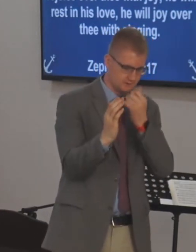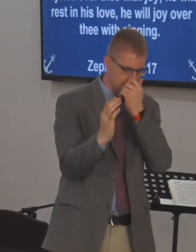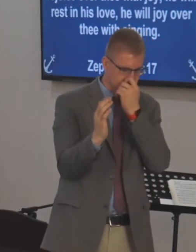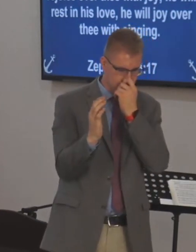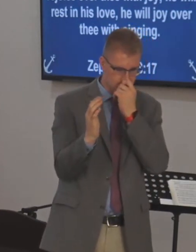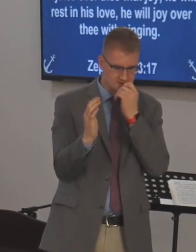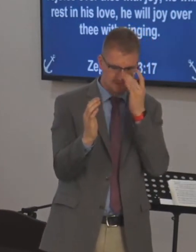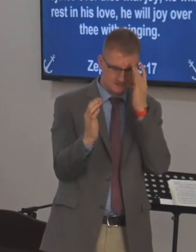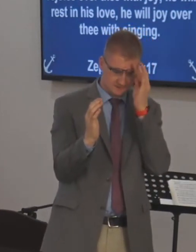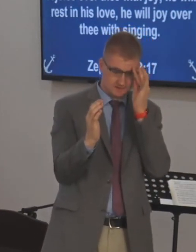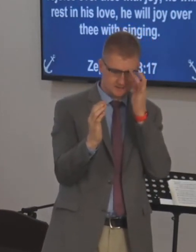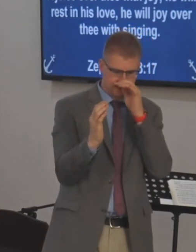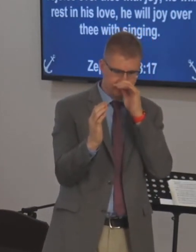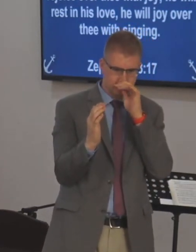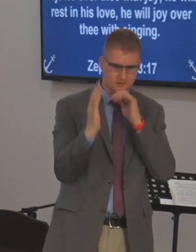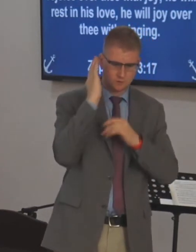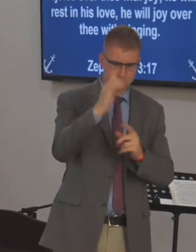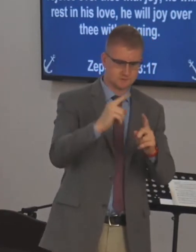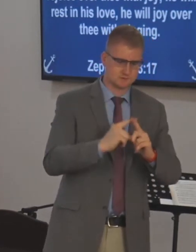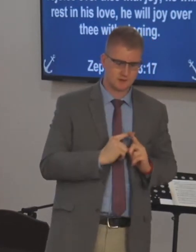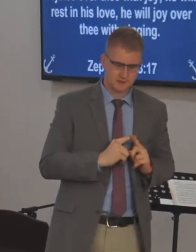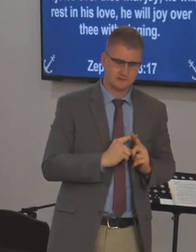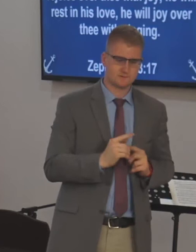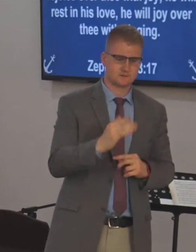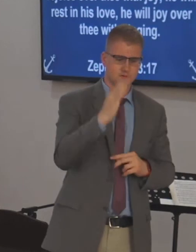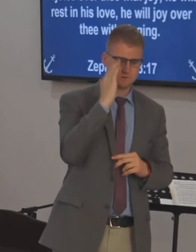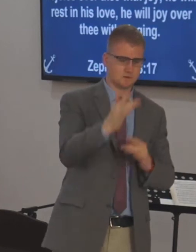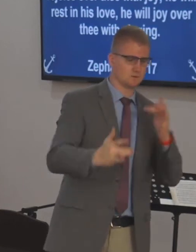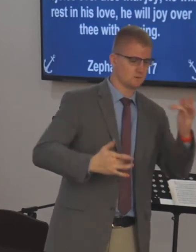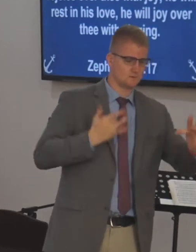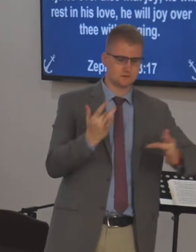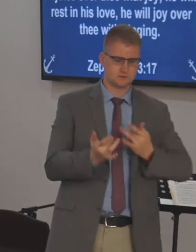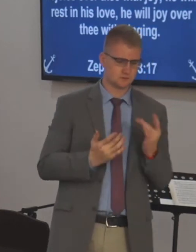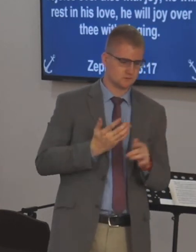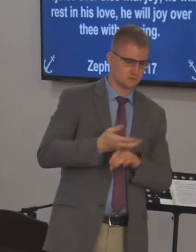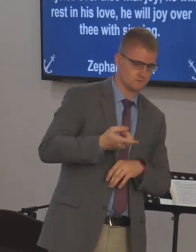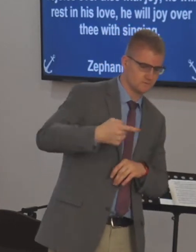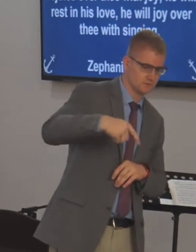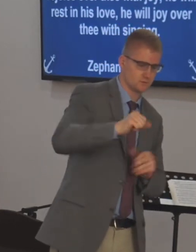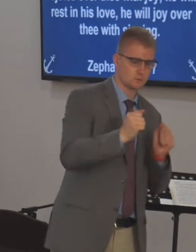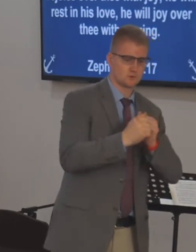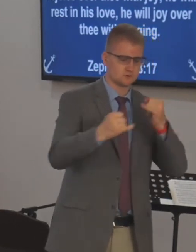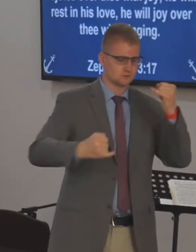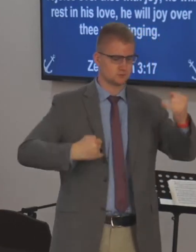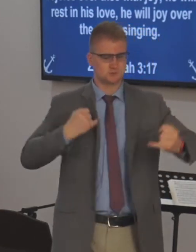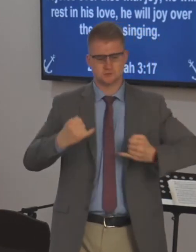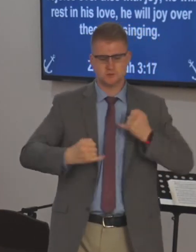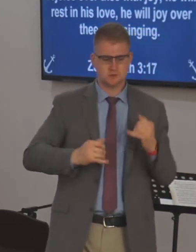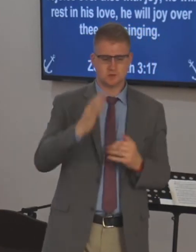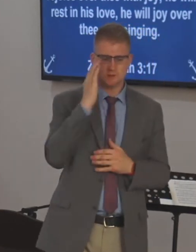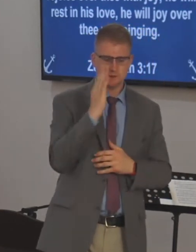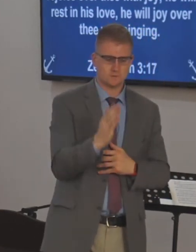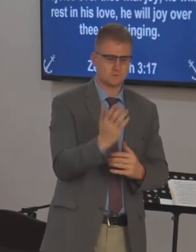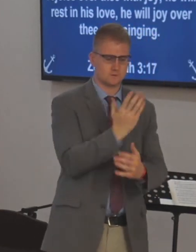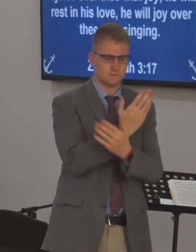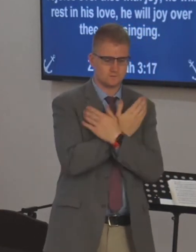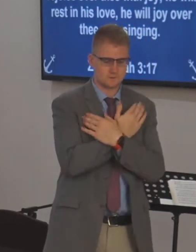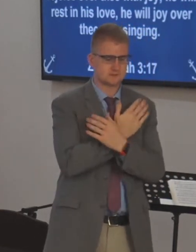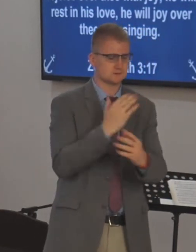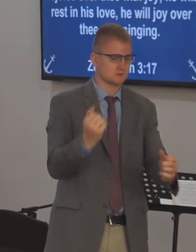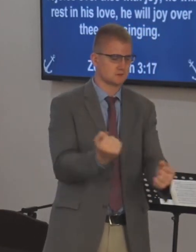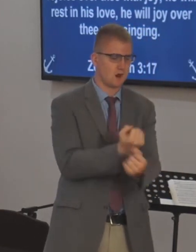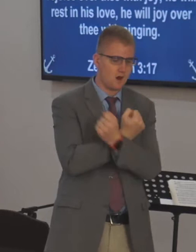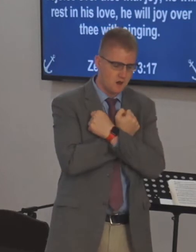In the midst of thee is mighty. He will save. He will rejoice over thee with joy. He will rest in his love. He